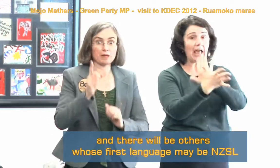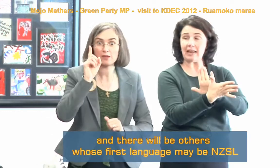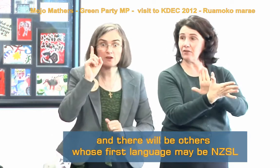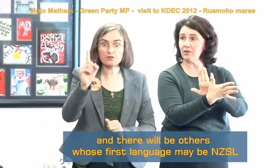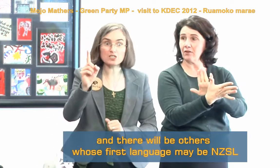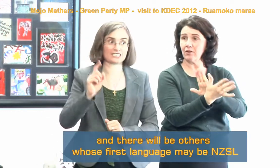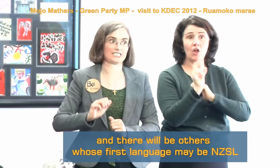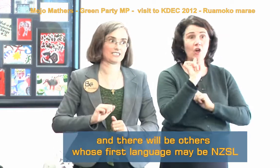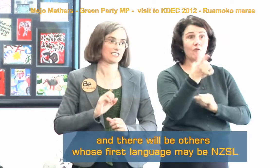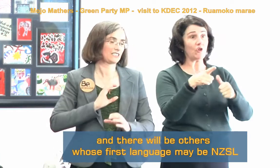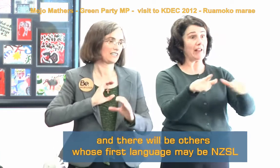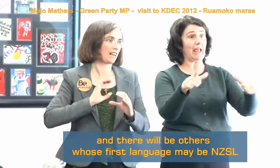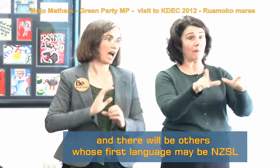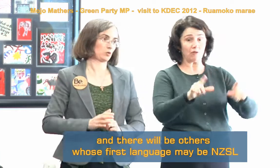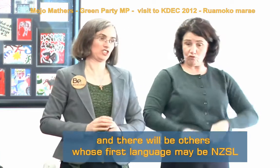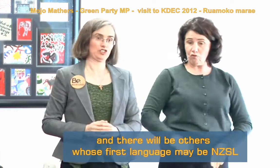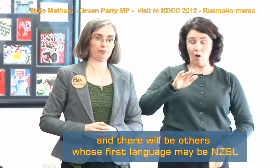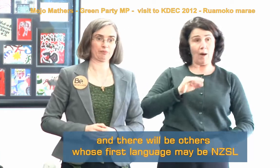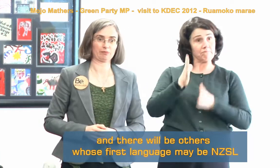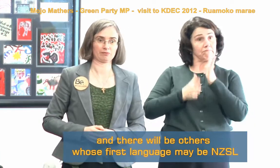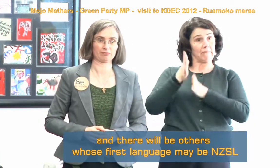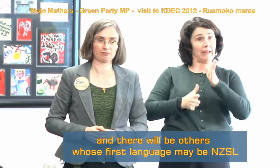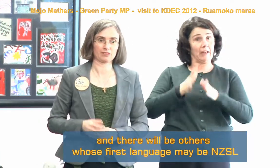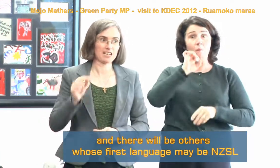may be their first language,